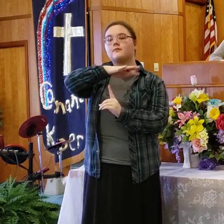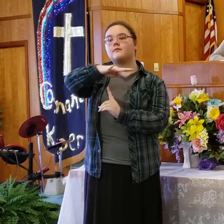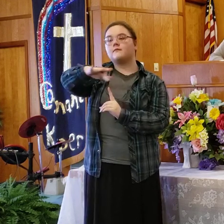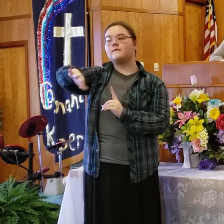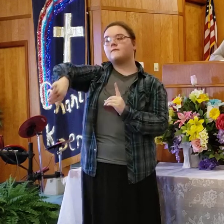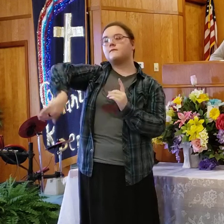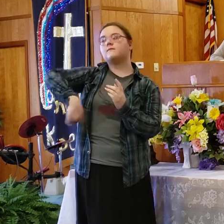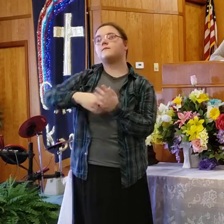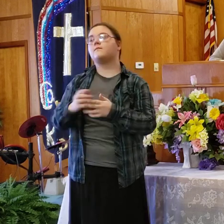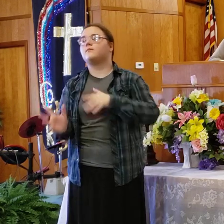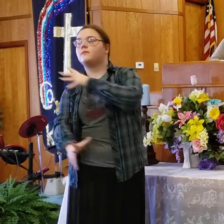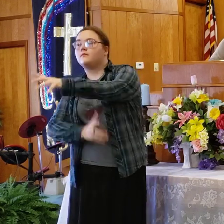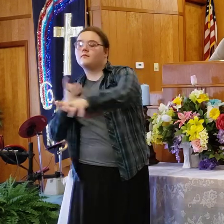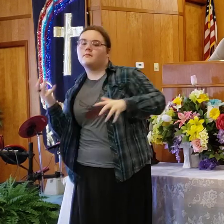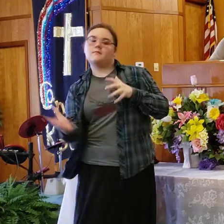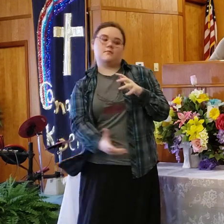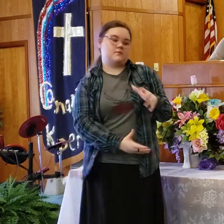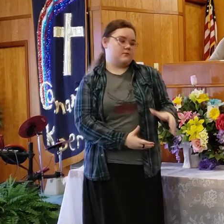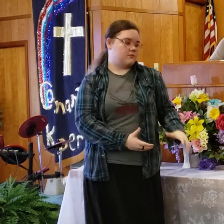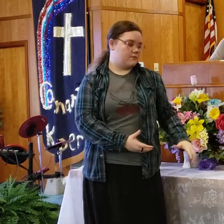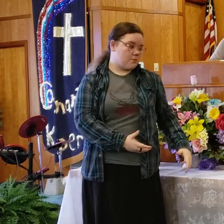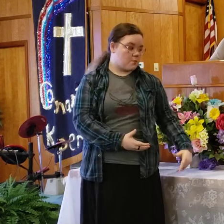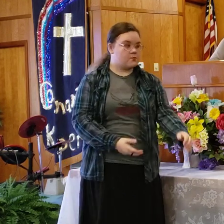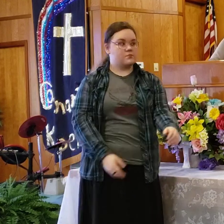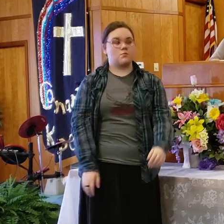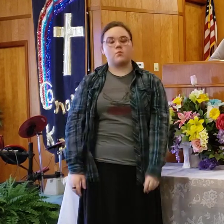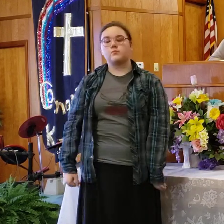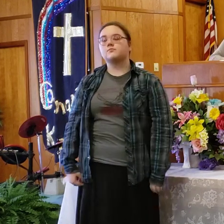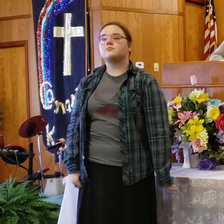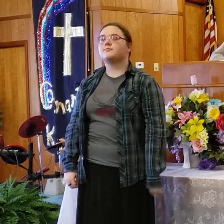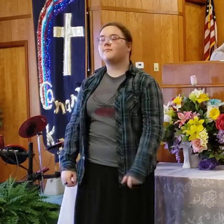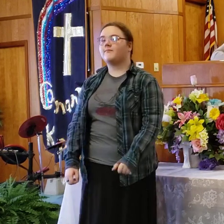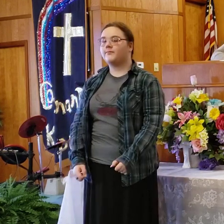me in the eye of the storm.